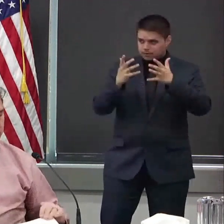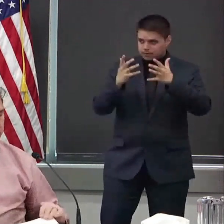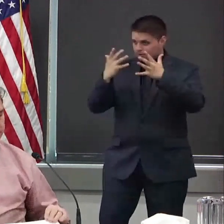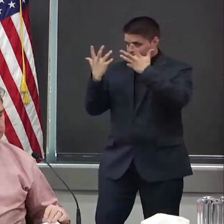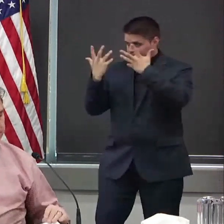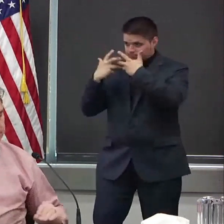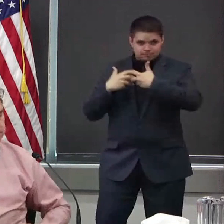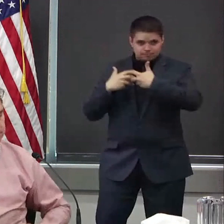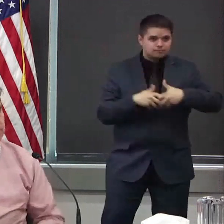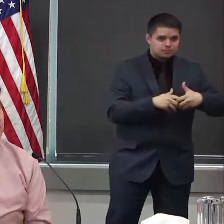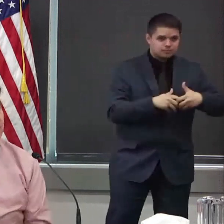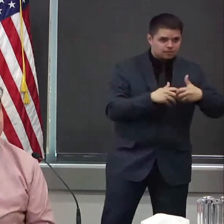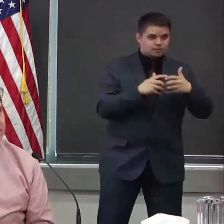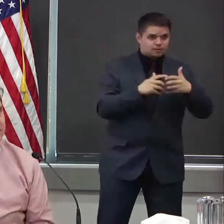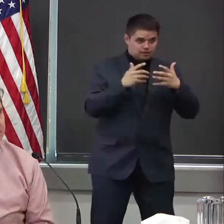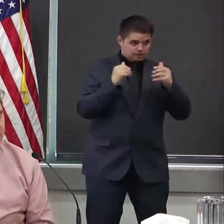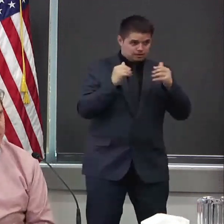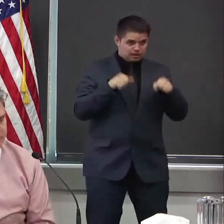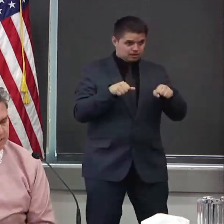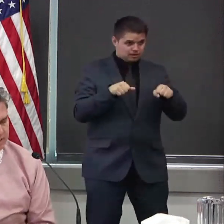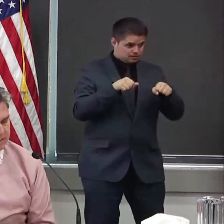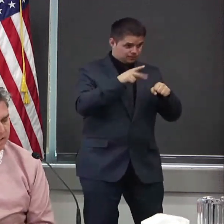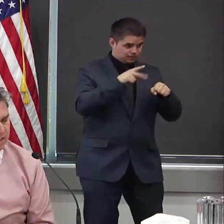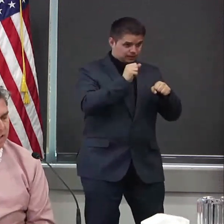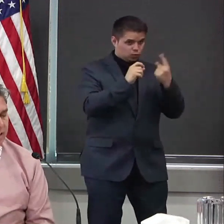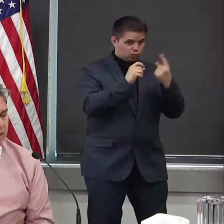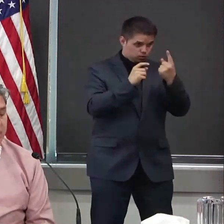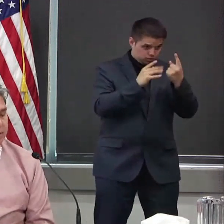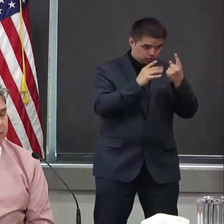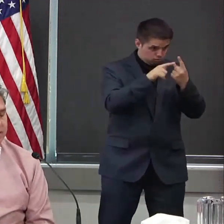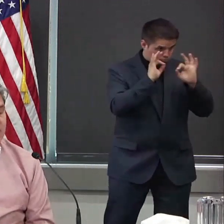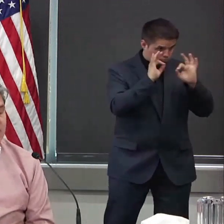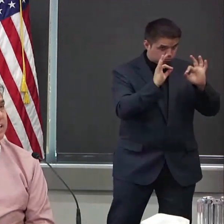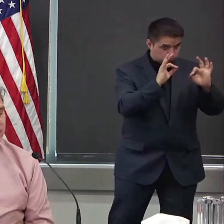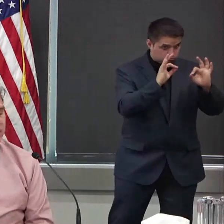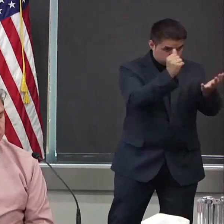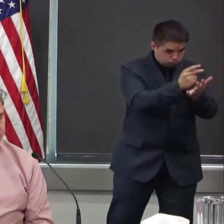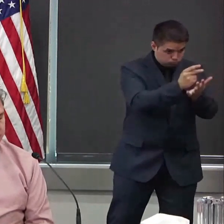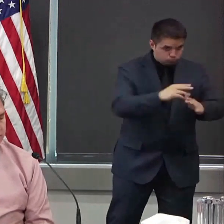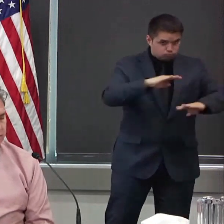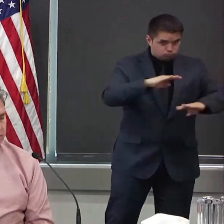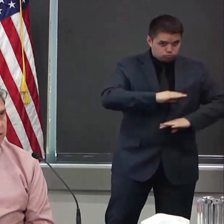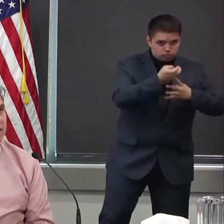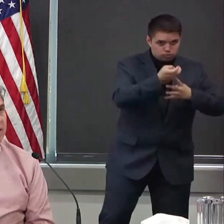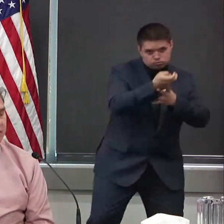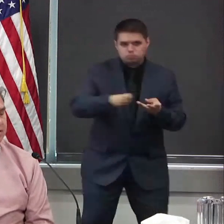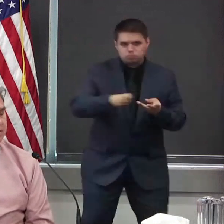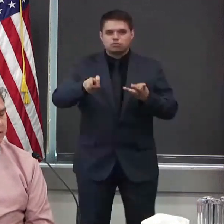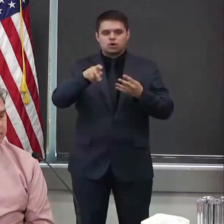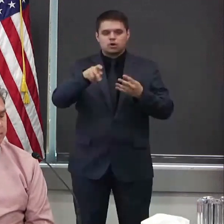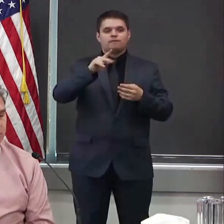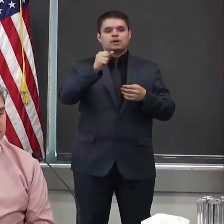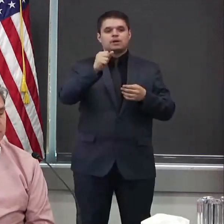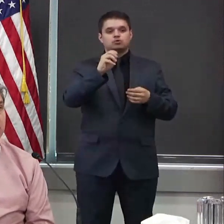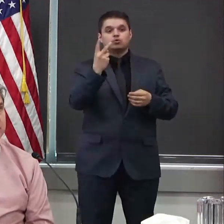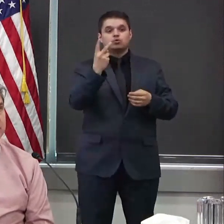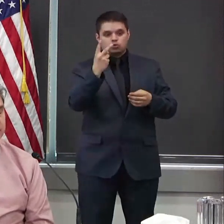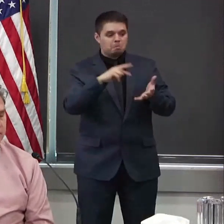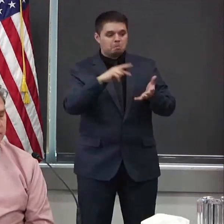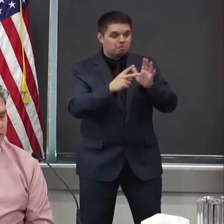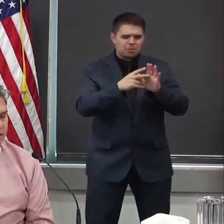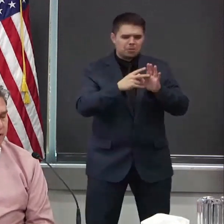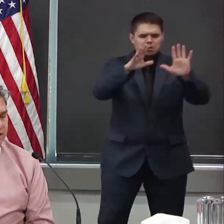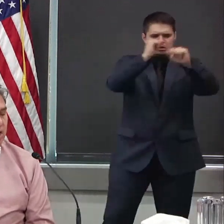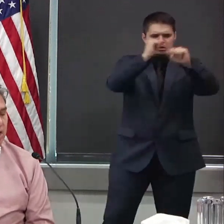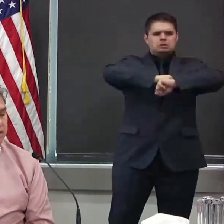move forward. I want to continue to emphasize that reopening is not an on-off switch. If a county slips on one or more